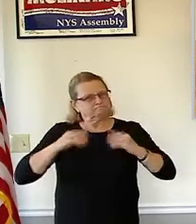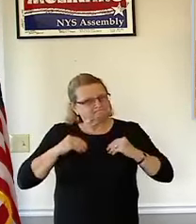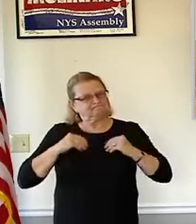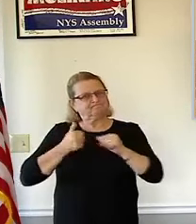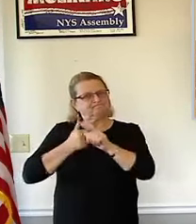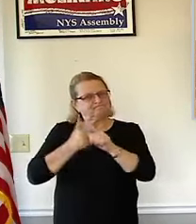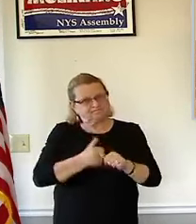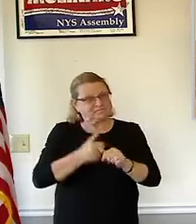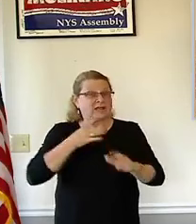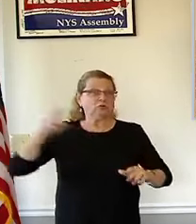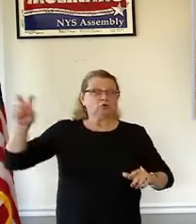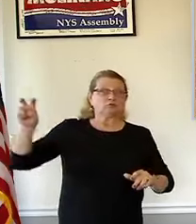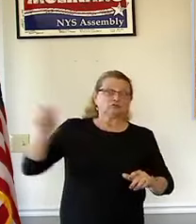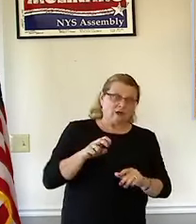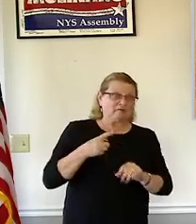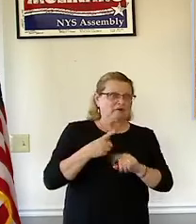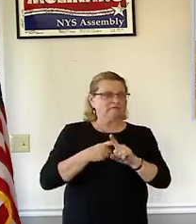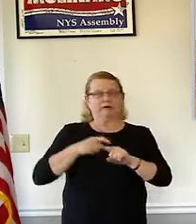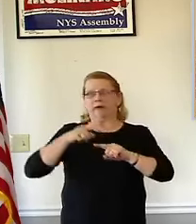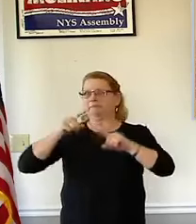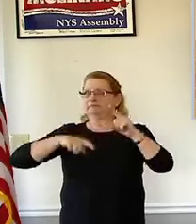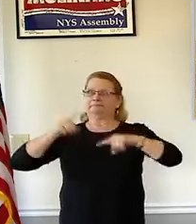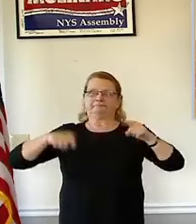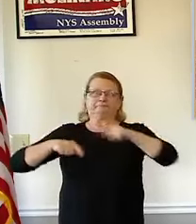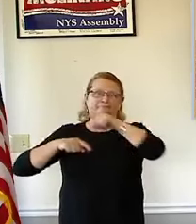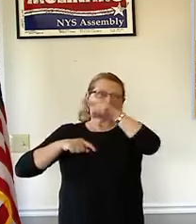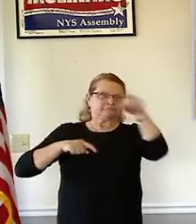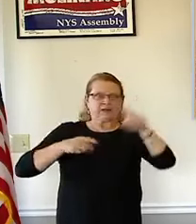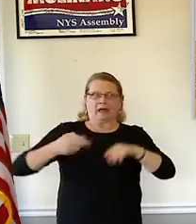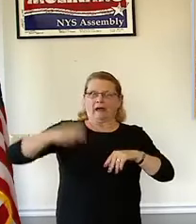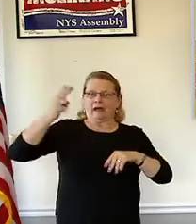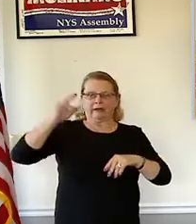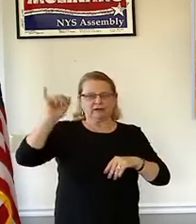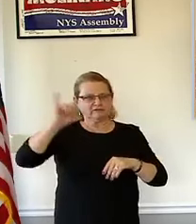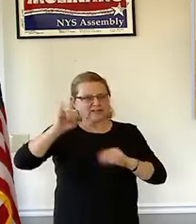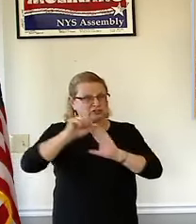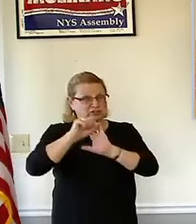traveling in from any number of these high infection rate states,